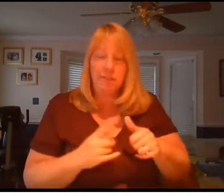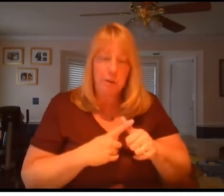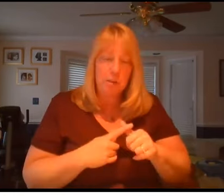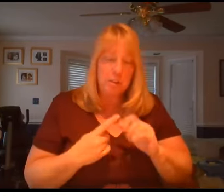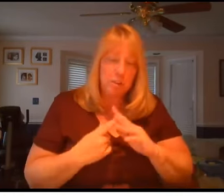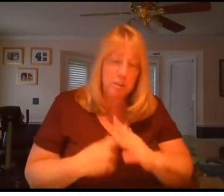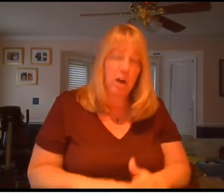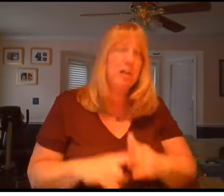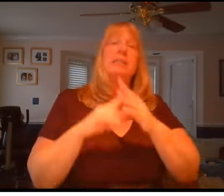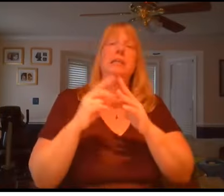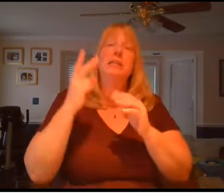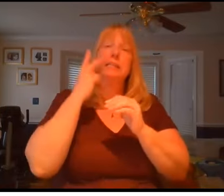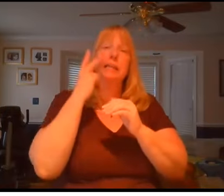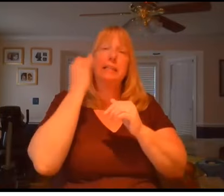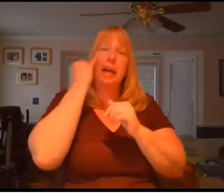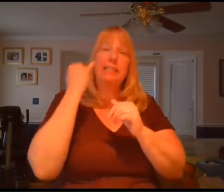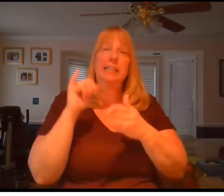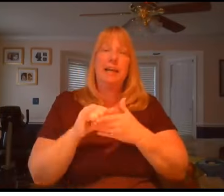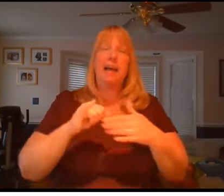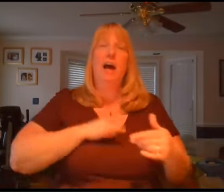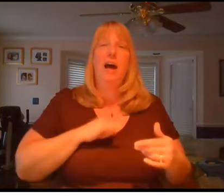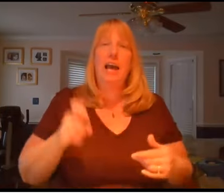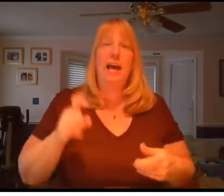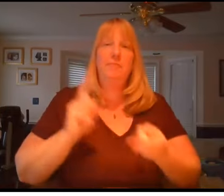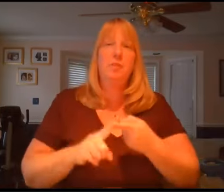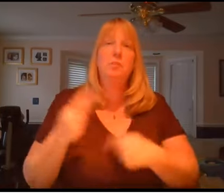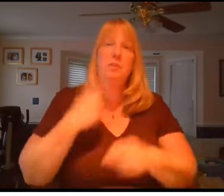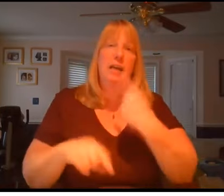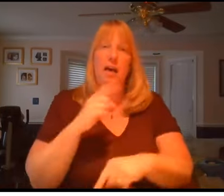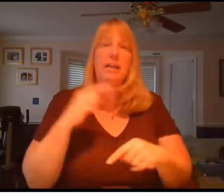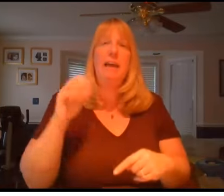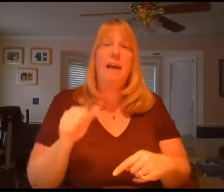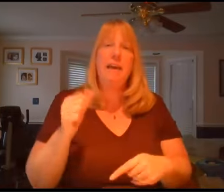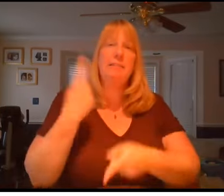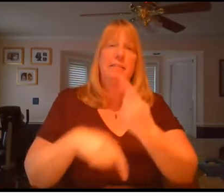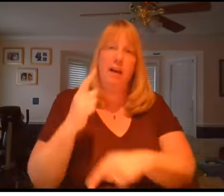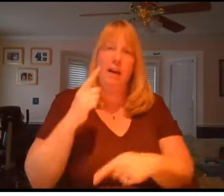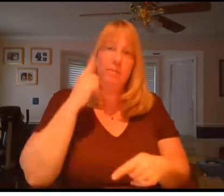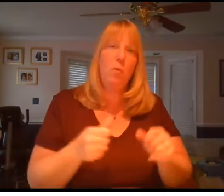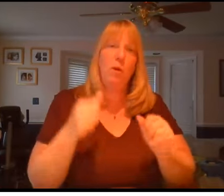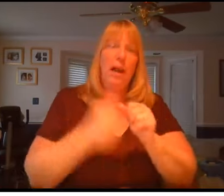That's when we first started seeing I have to sign